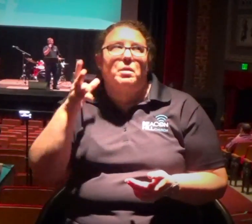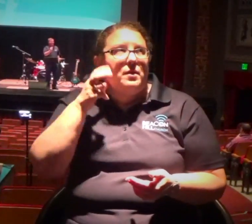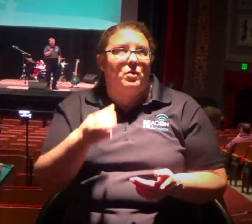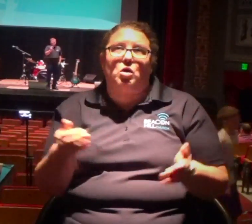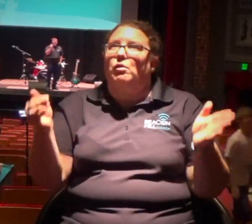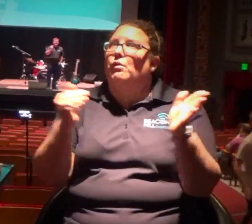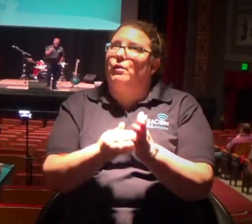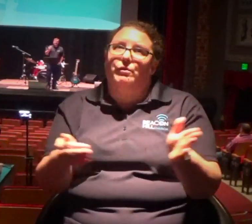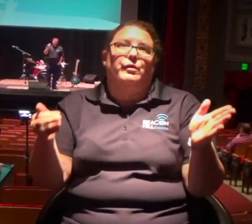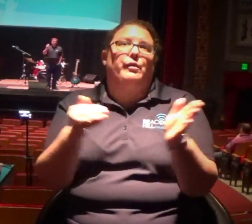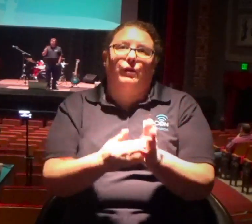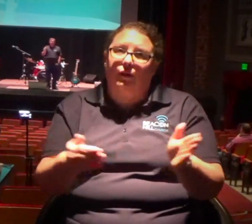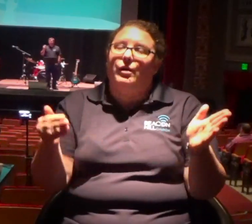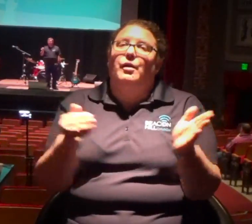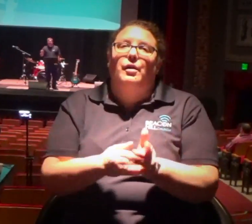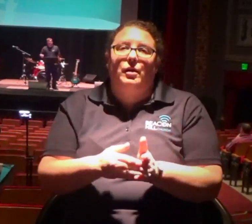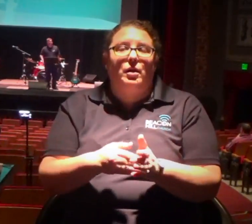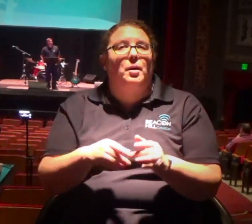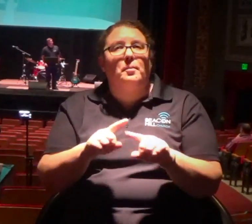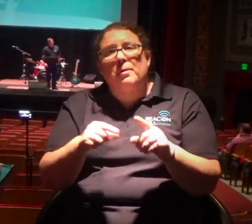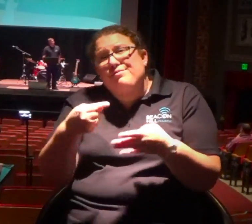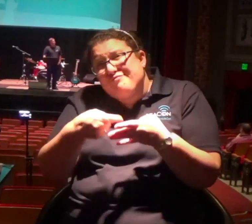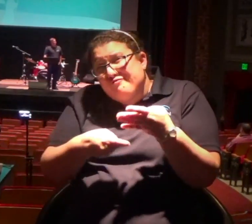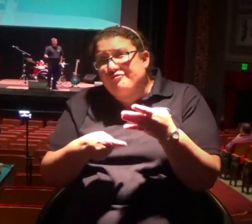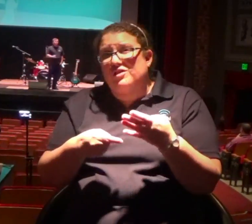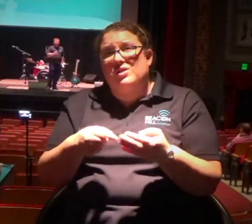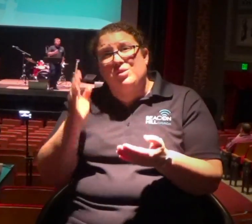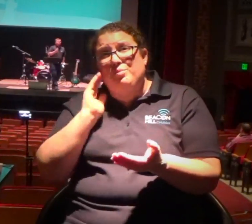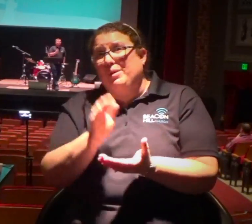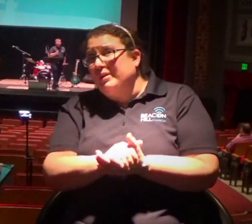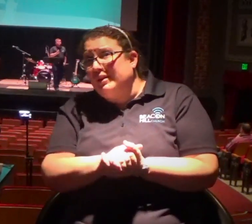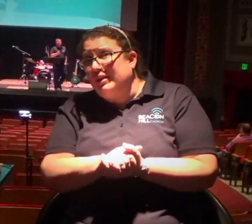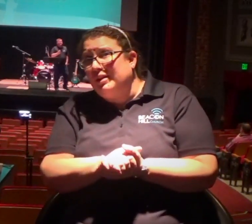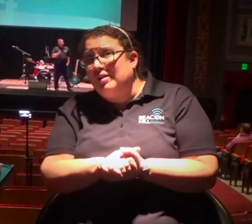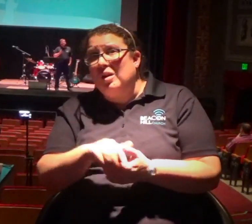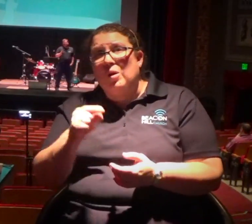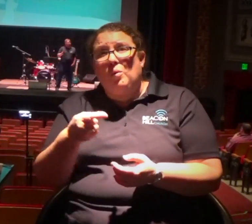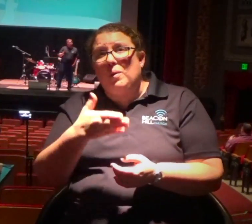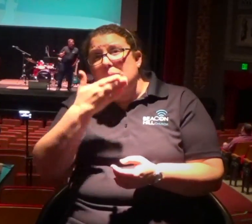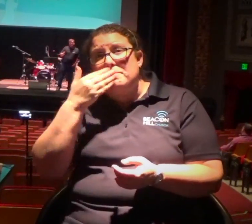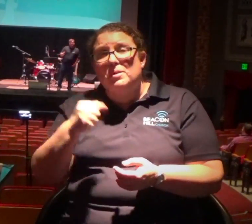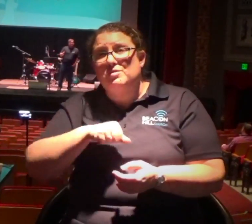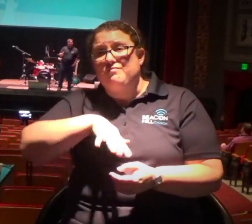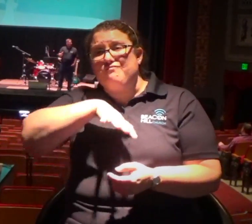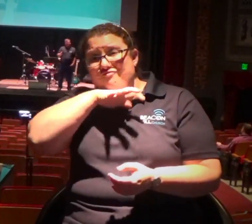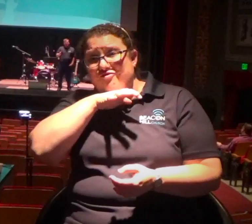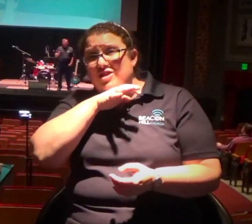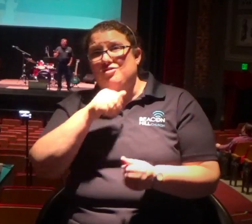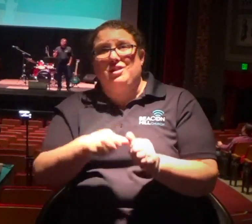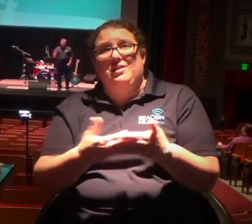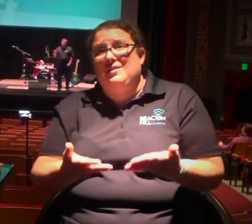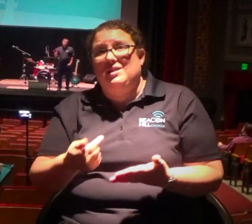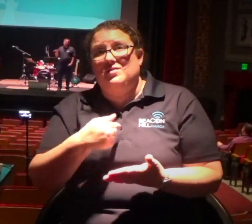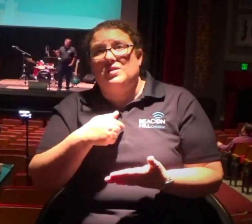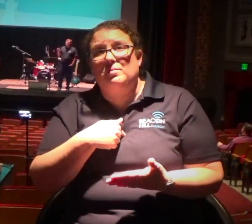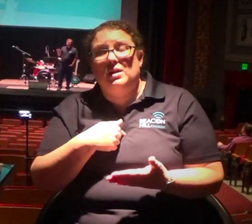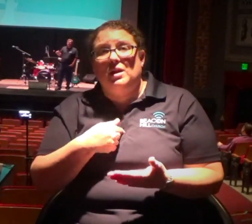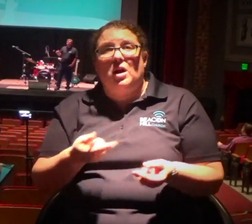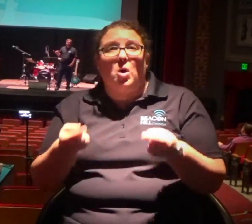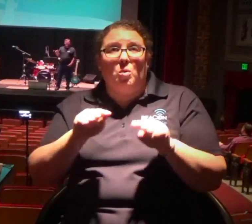again, yet few believed. And that's one of the most frustrating things for me. That while there's 3 billion people in